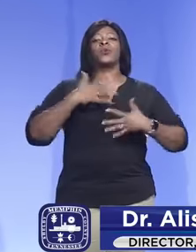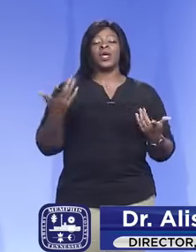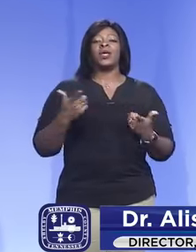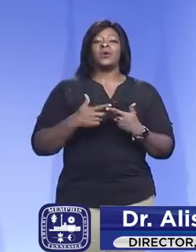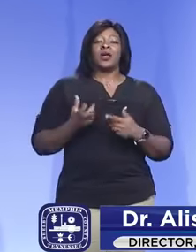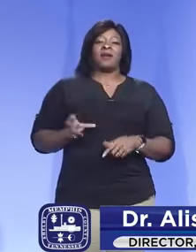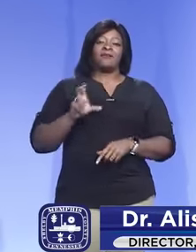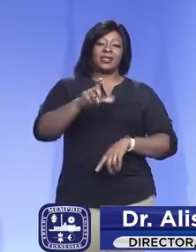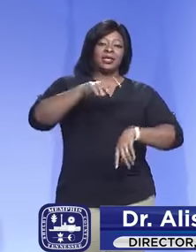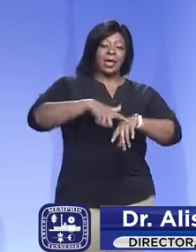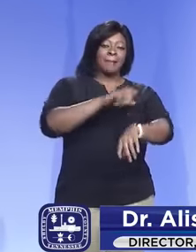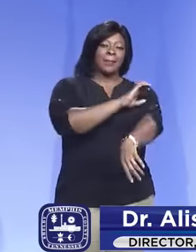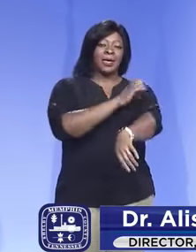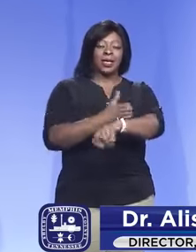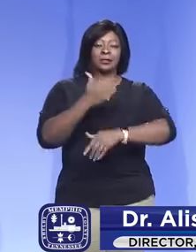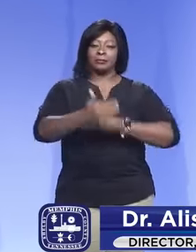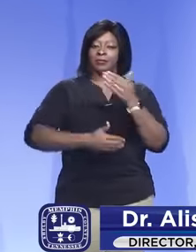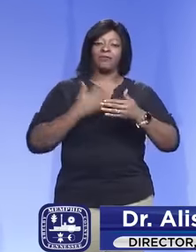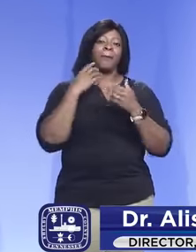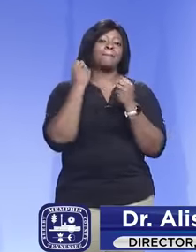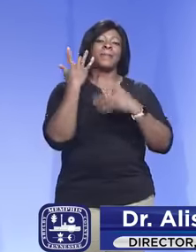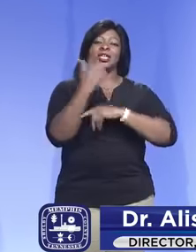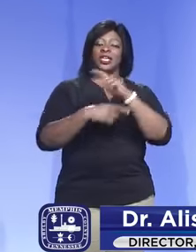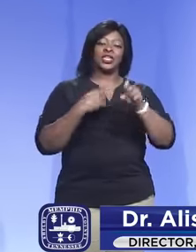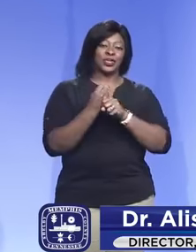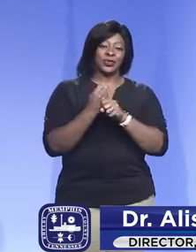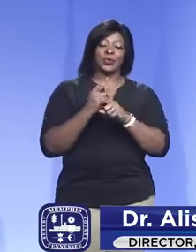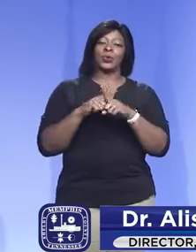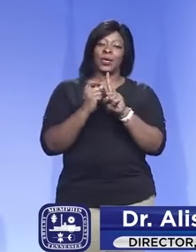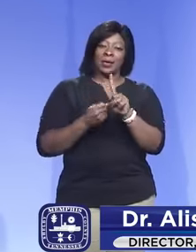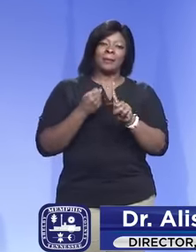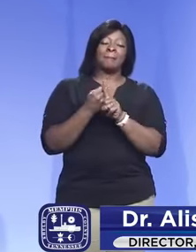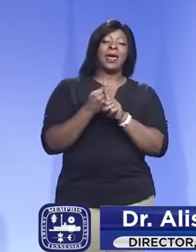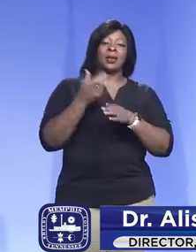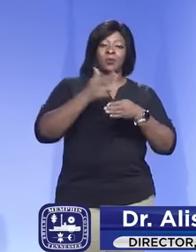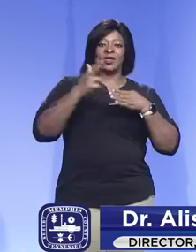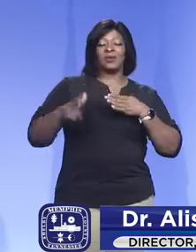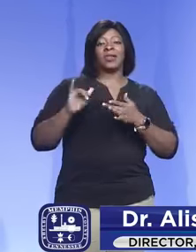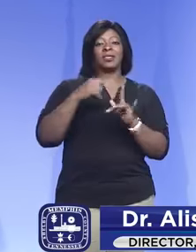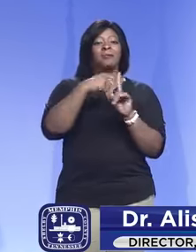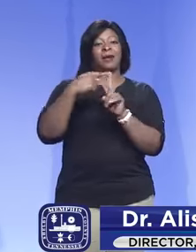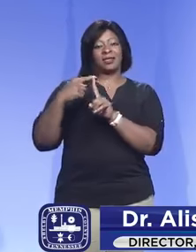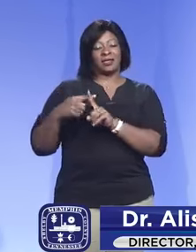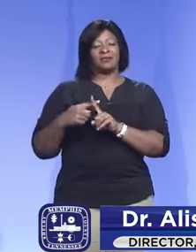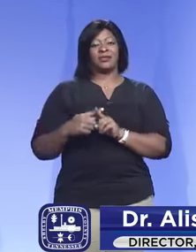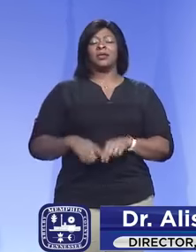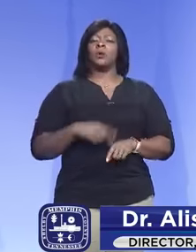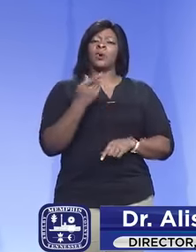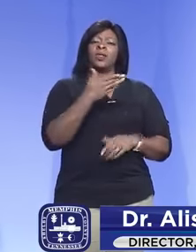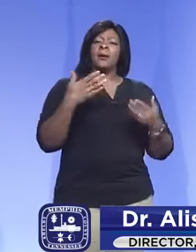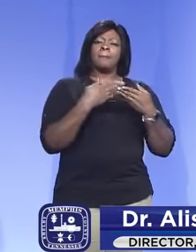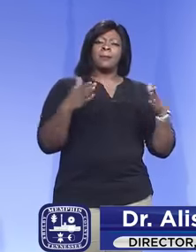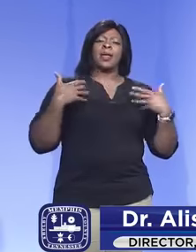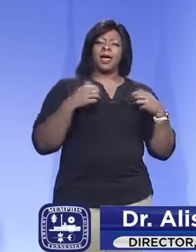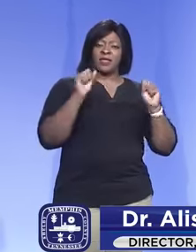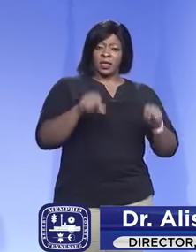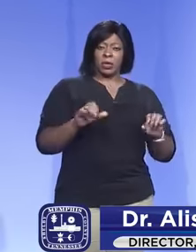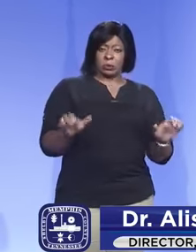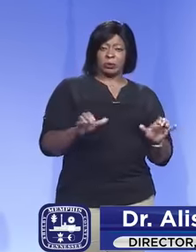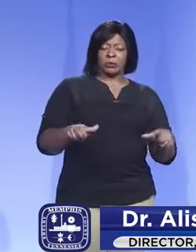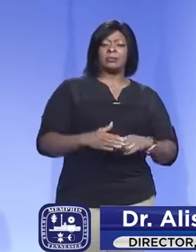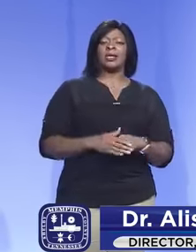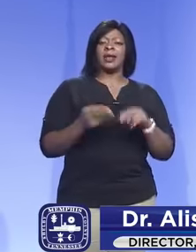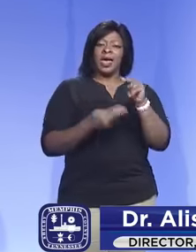invest the time and energy really for years to impact an outcome. One of the things that public health can do is